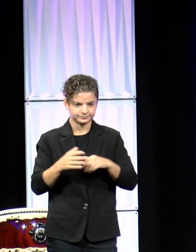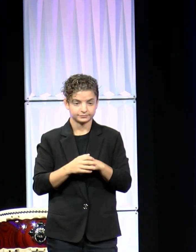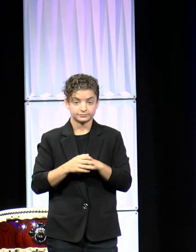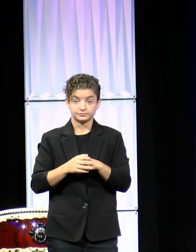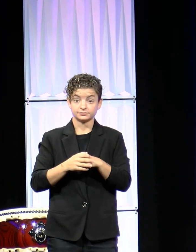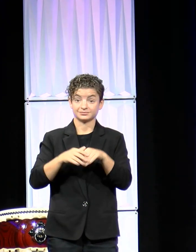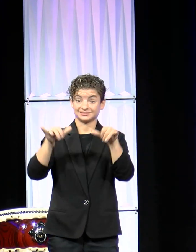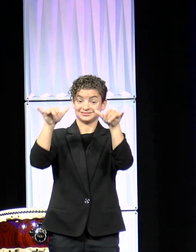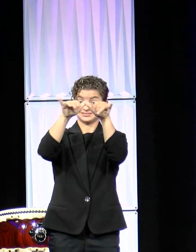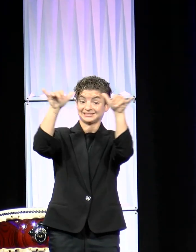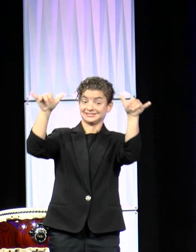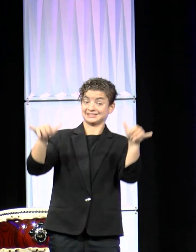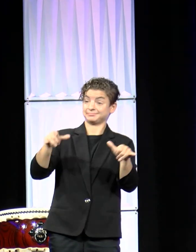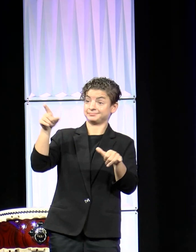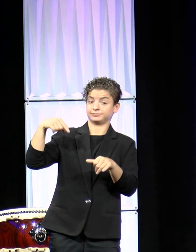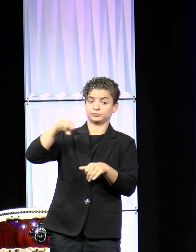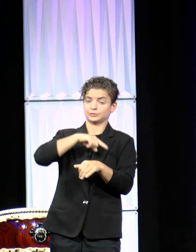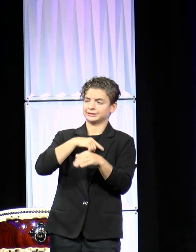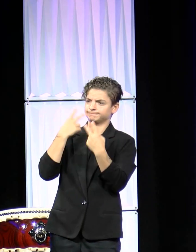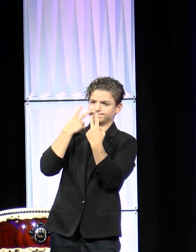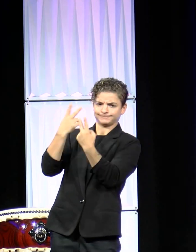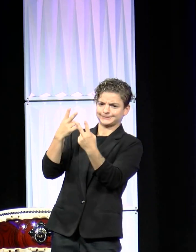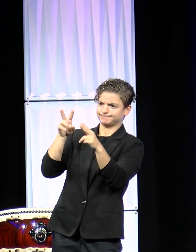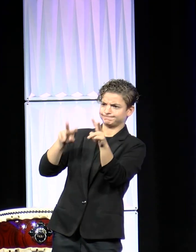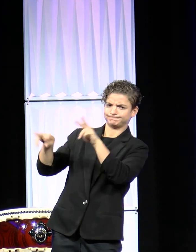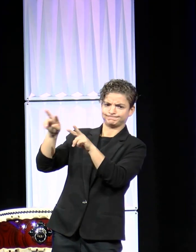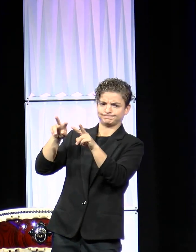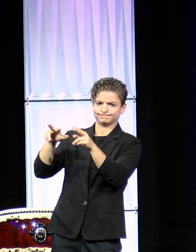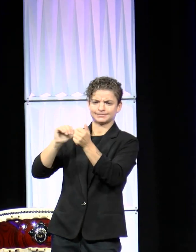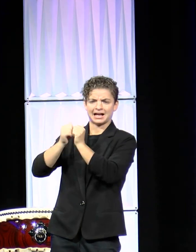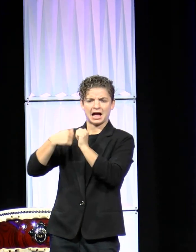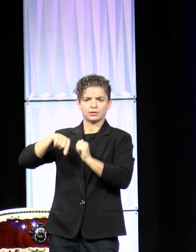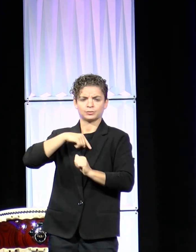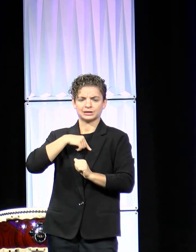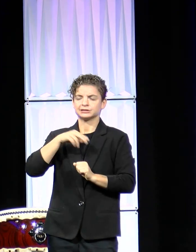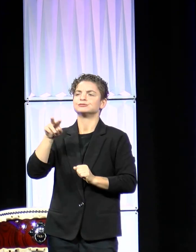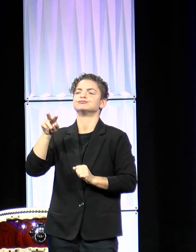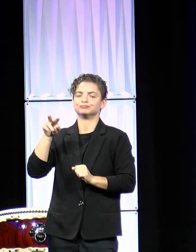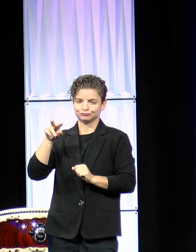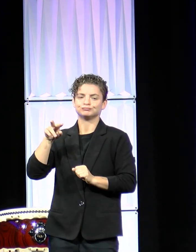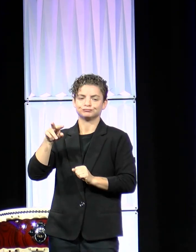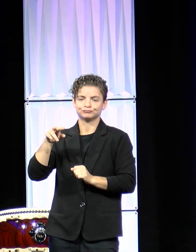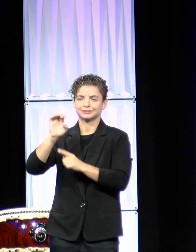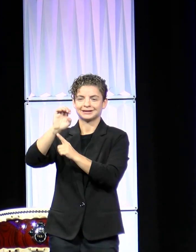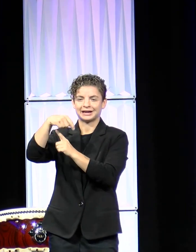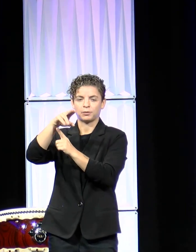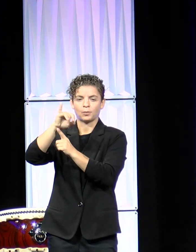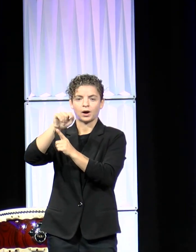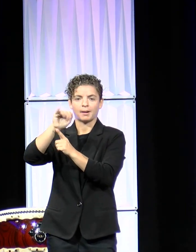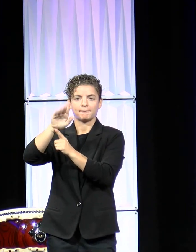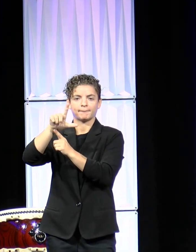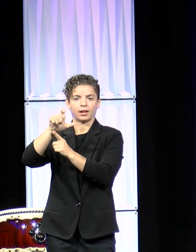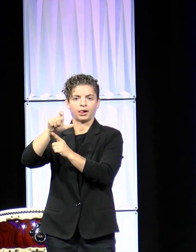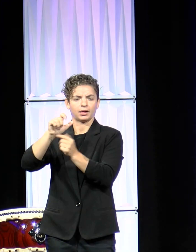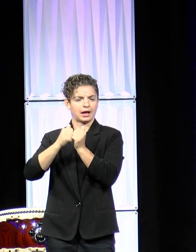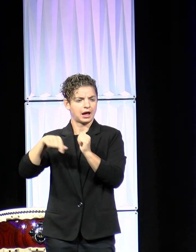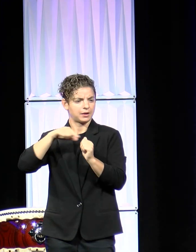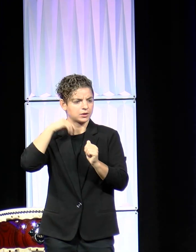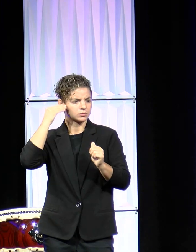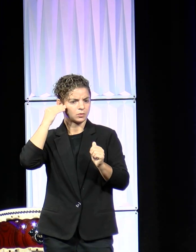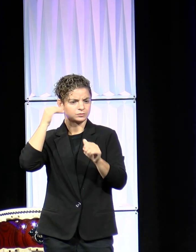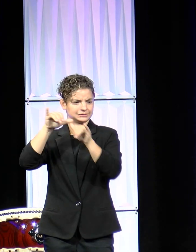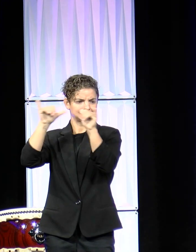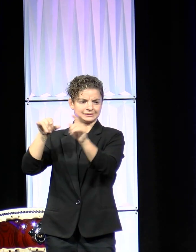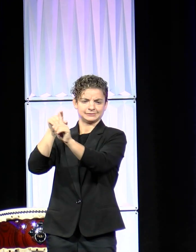that's a school system, a treatment system, or our world at large, how will we know that we've achieved equity?